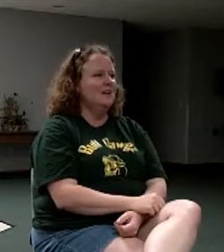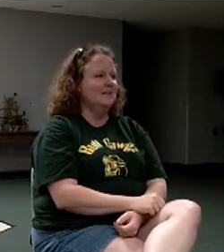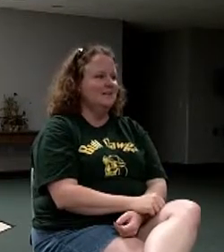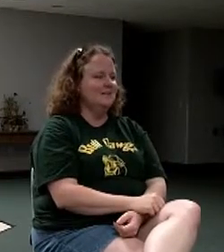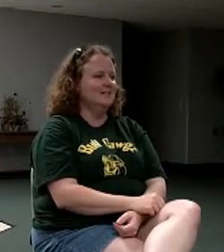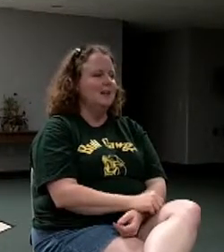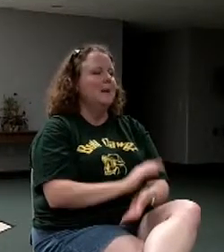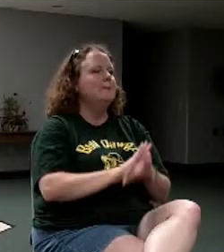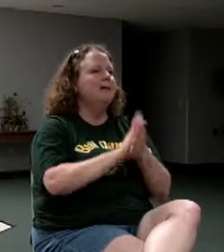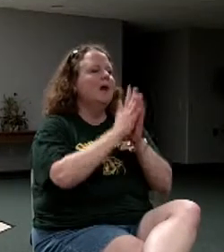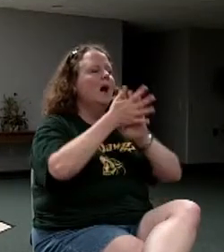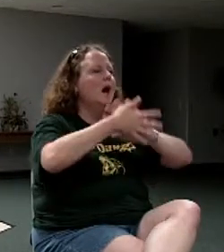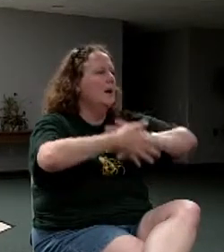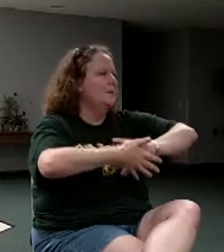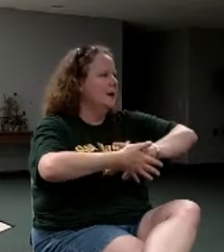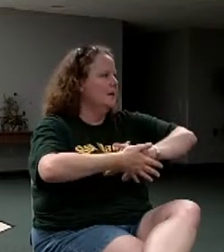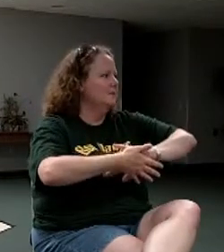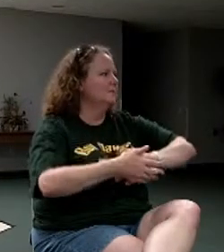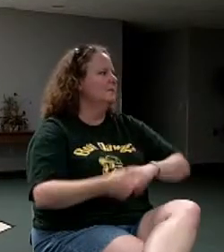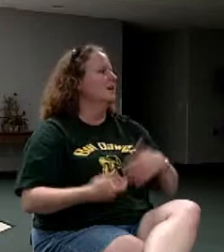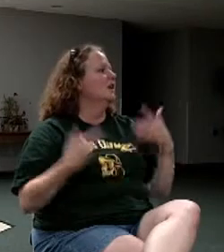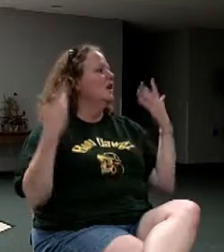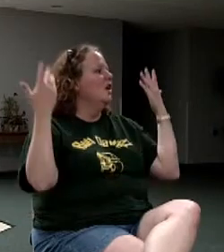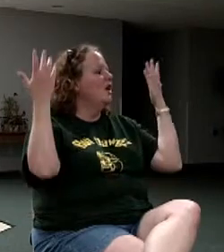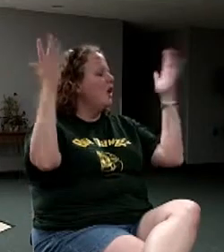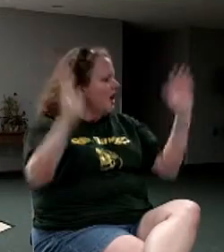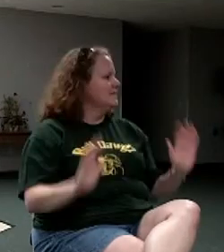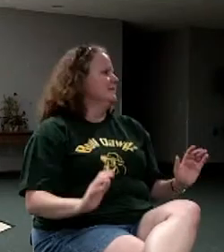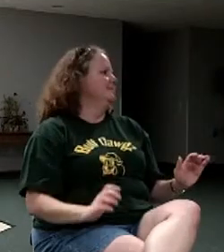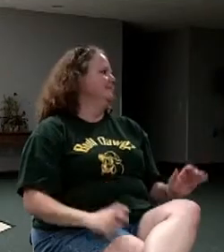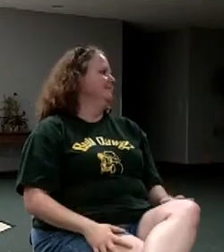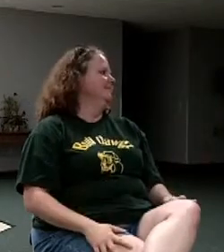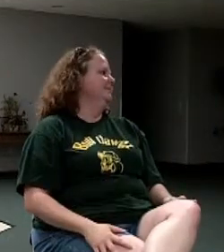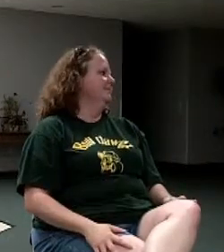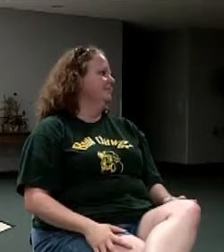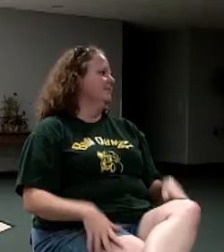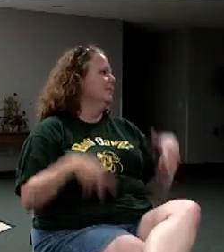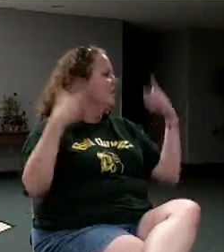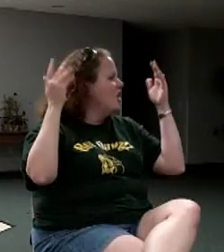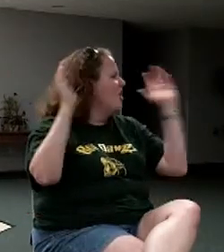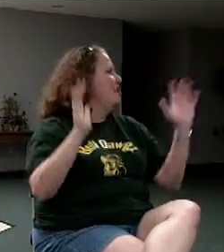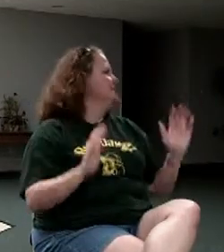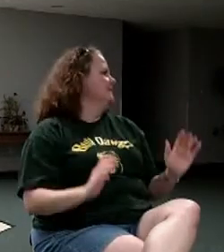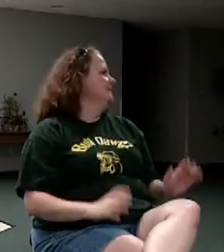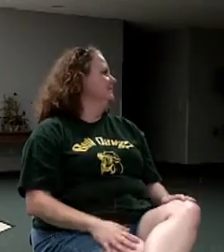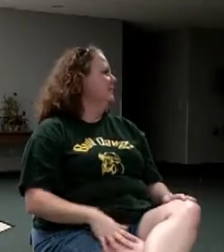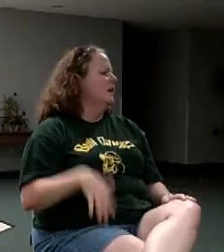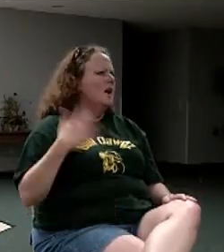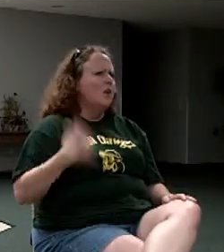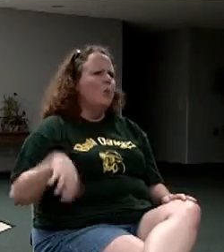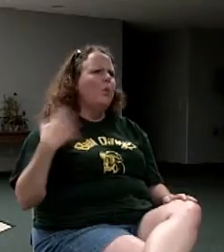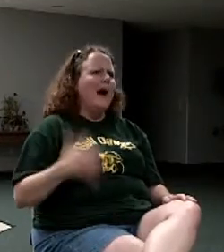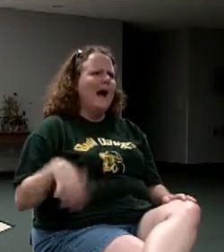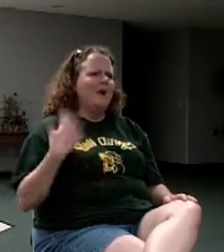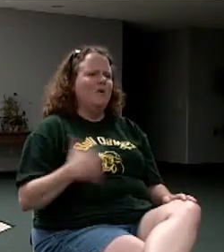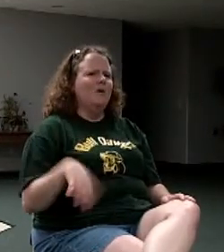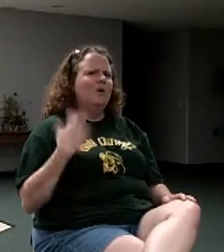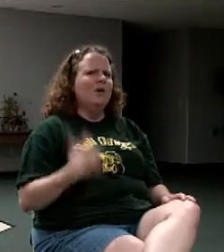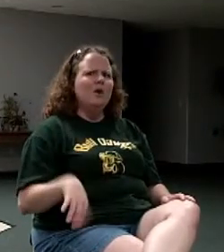Sweetheart. Become. Awesome. Awesome. What was this one? Wow, or oh